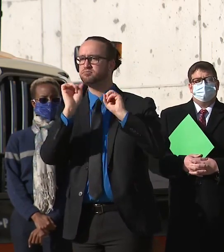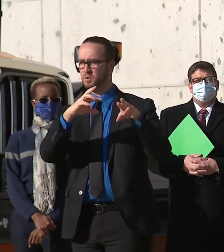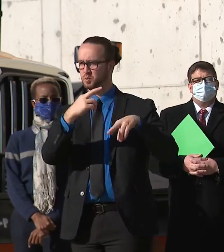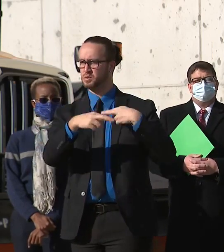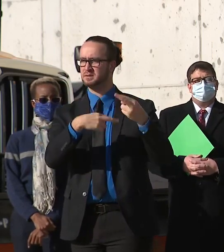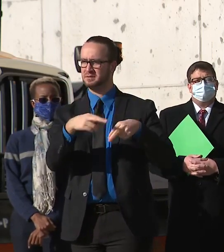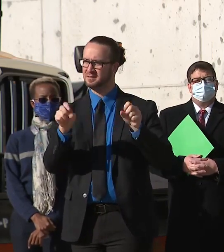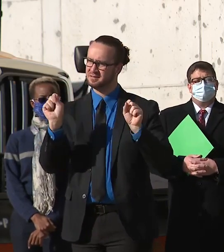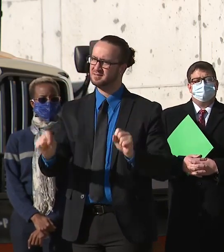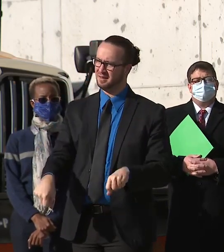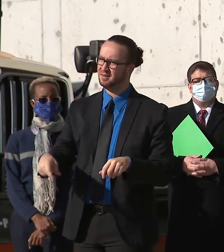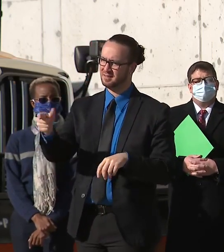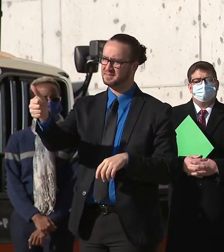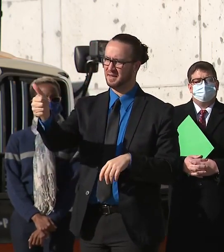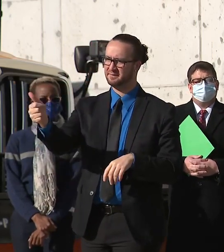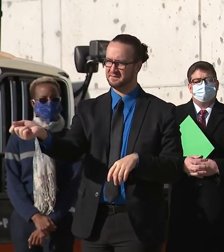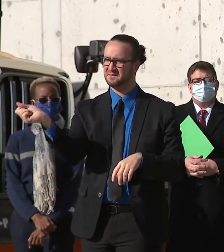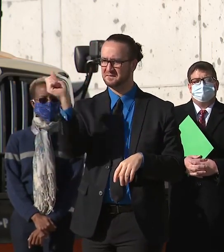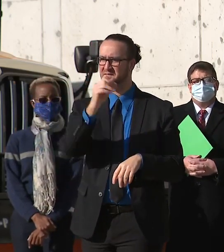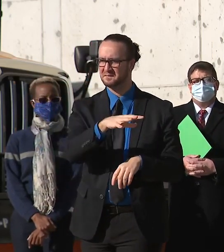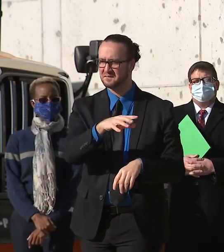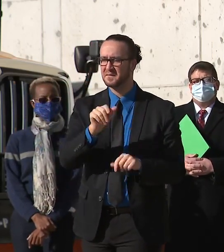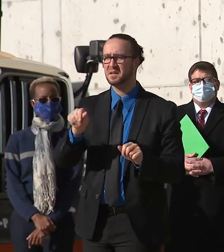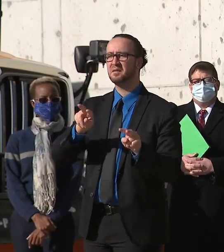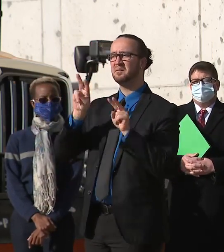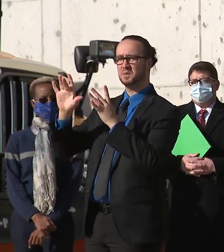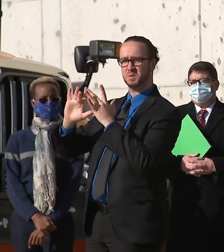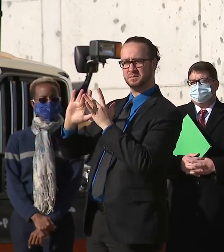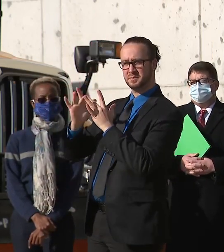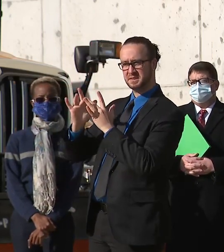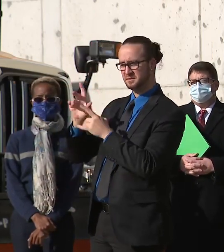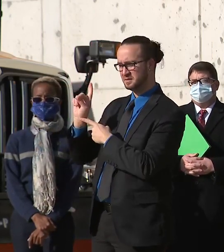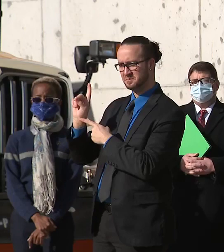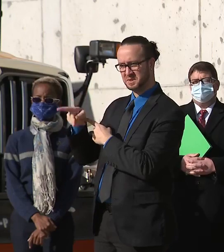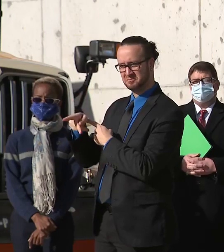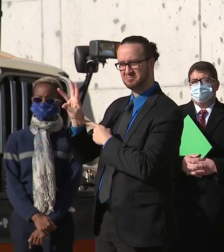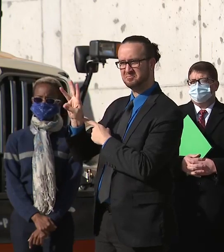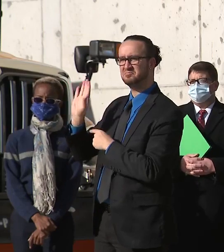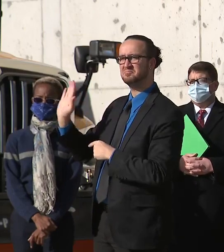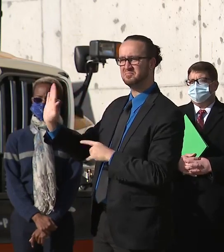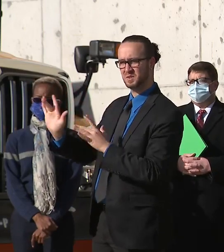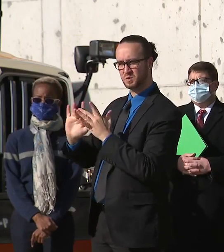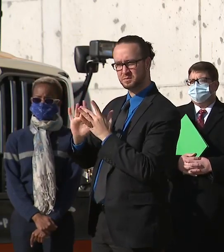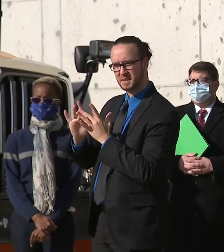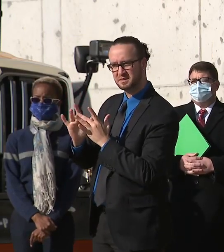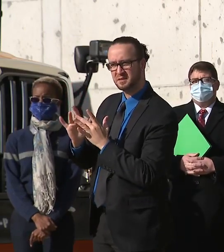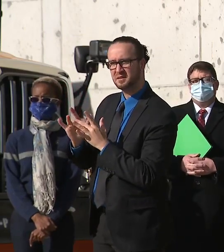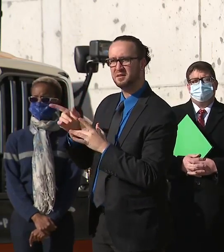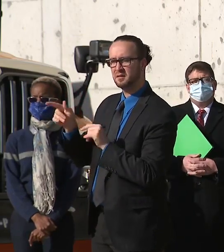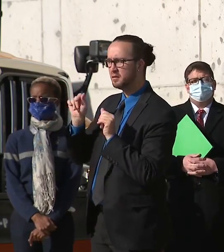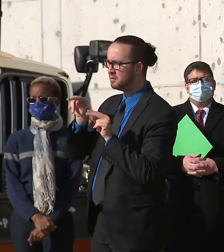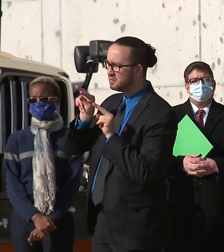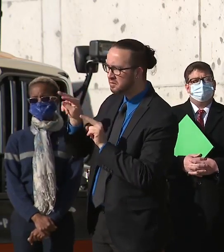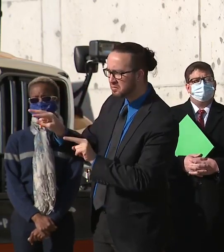to see all of them. Now we will end and open it up for a few questions.